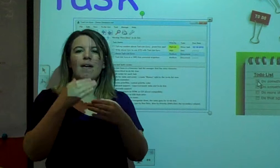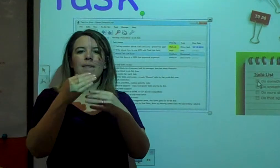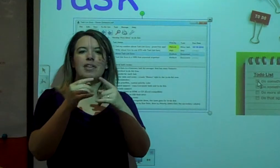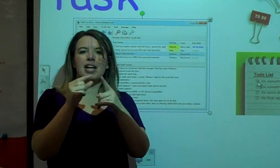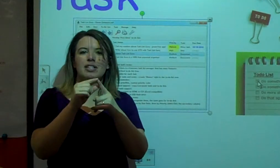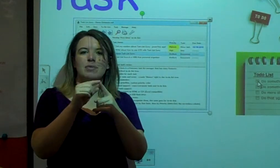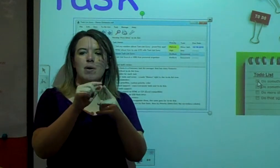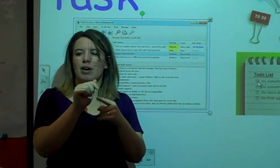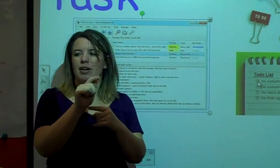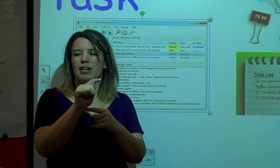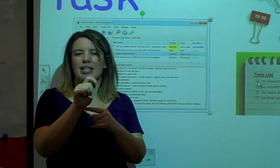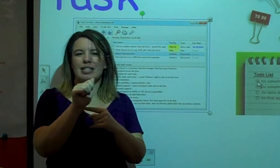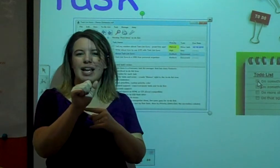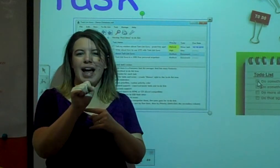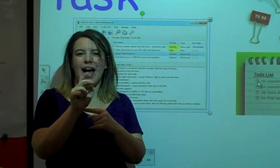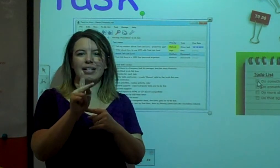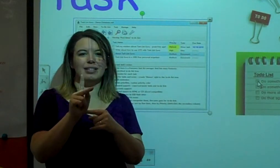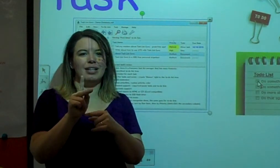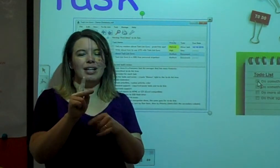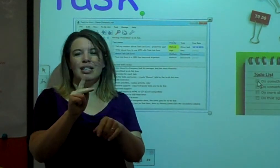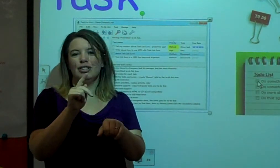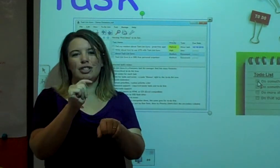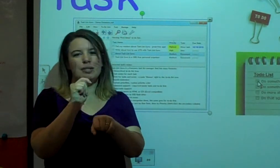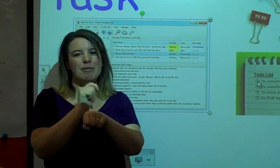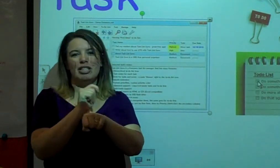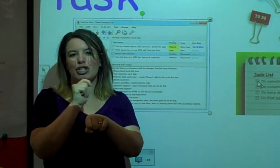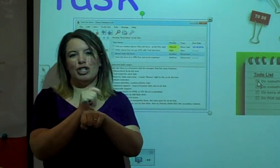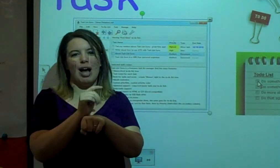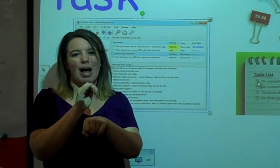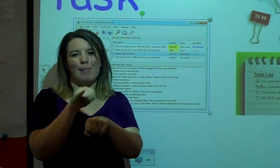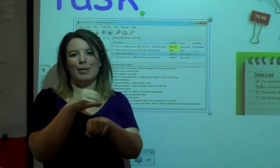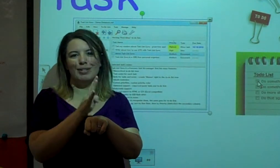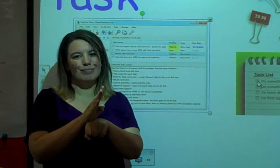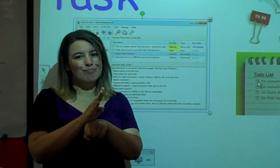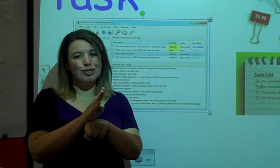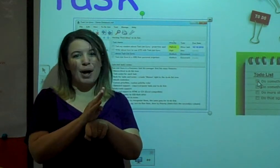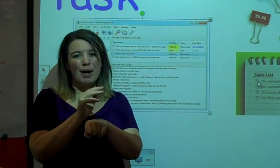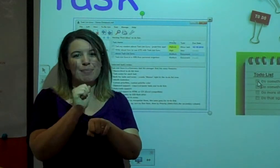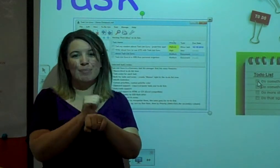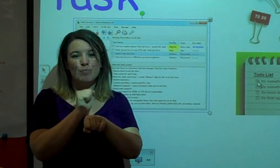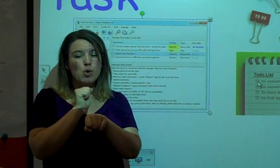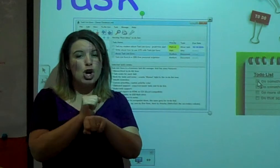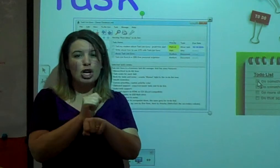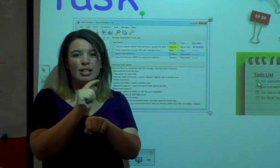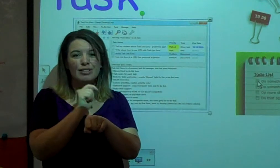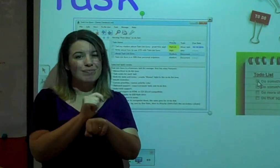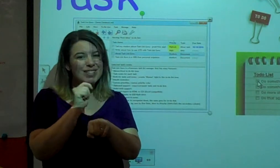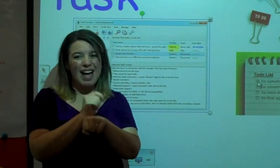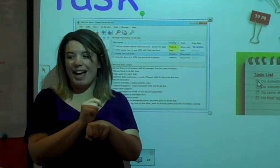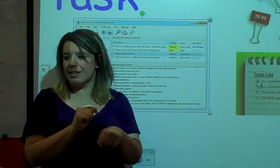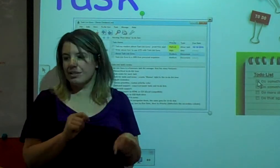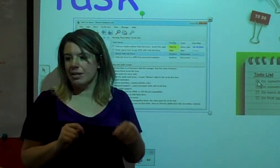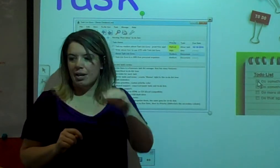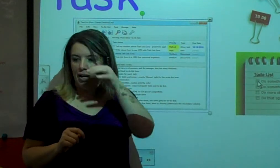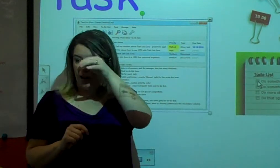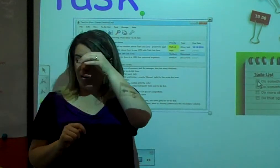The next word, task, just means a job. Job, work, task. All